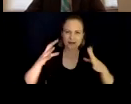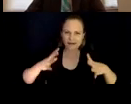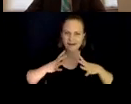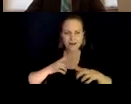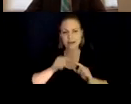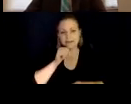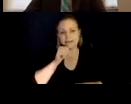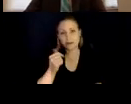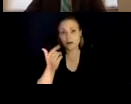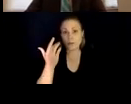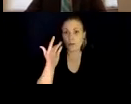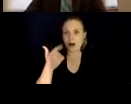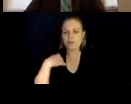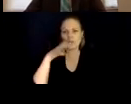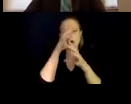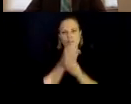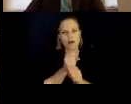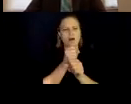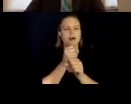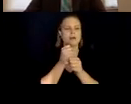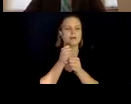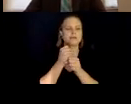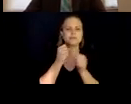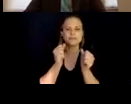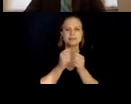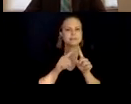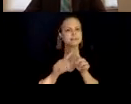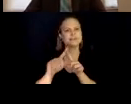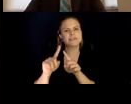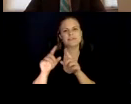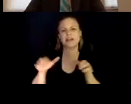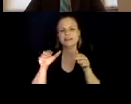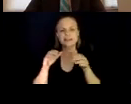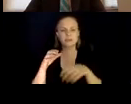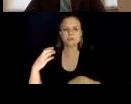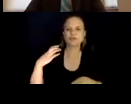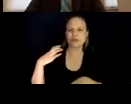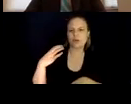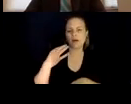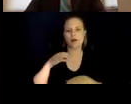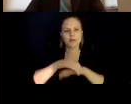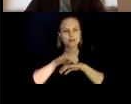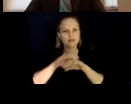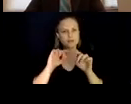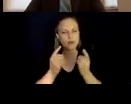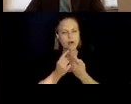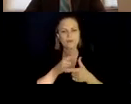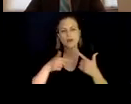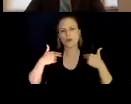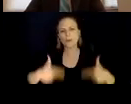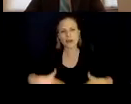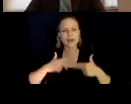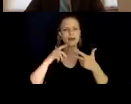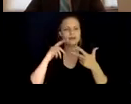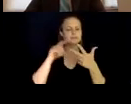frankly, I was really engaged with a lot of stuff, being chairman of the English department and the humanities program, among